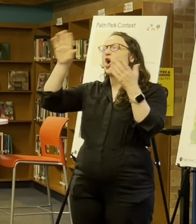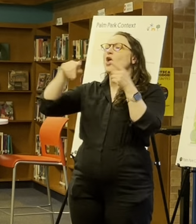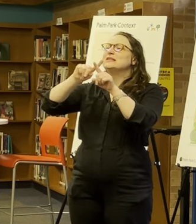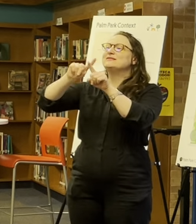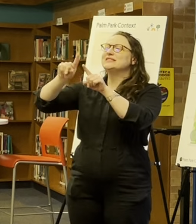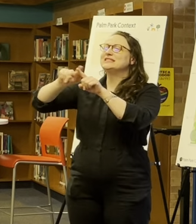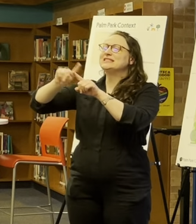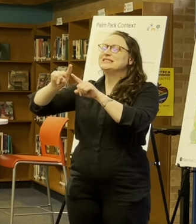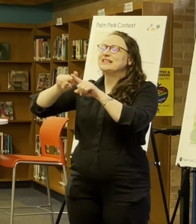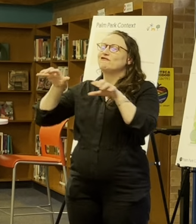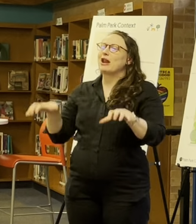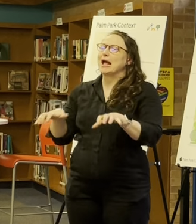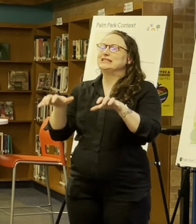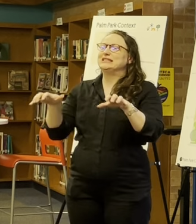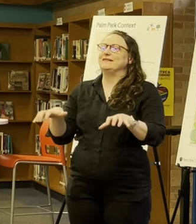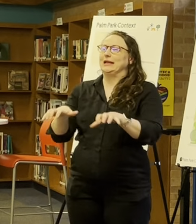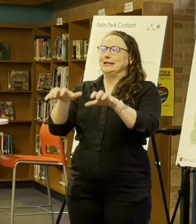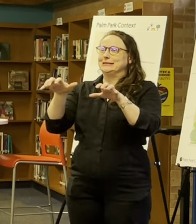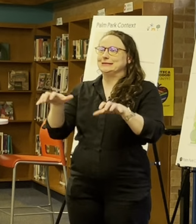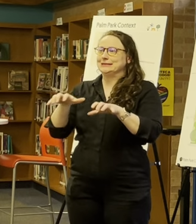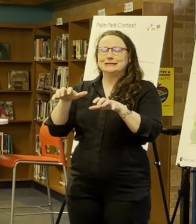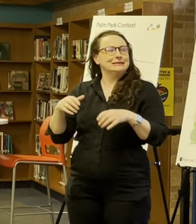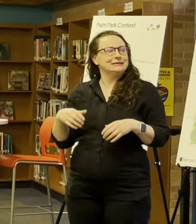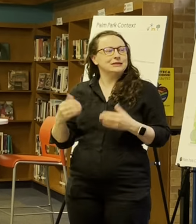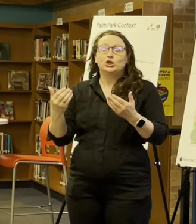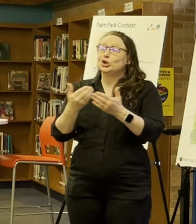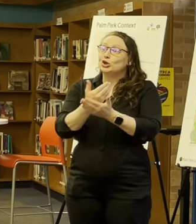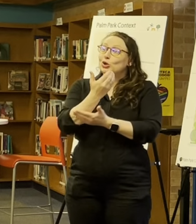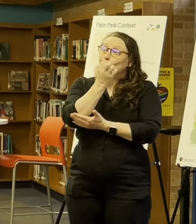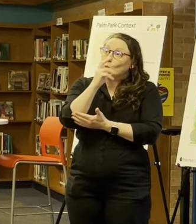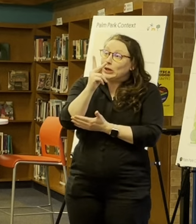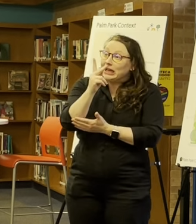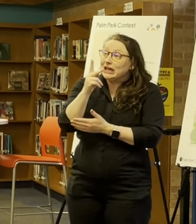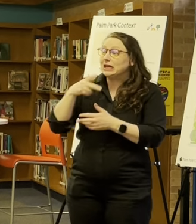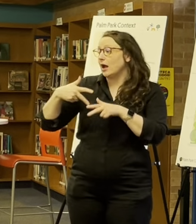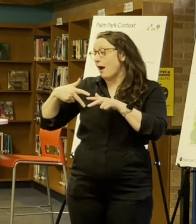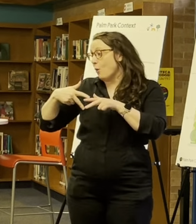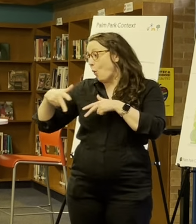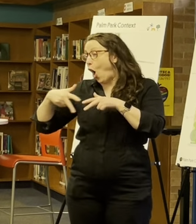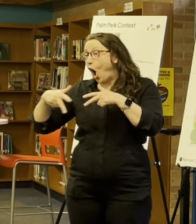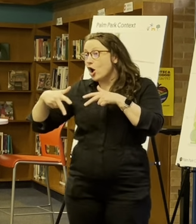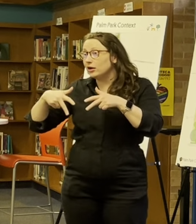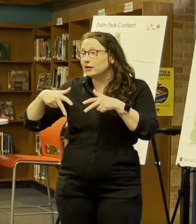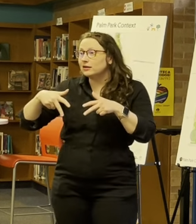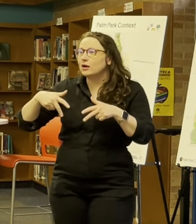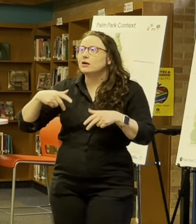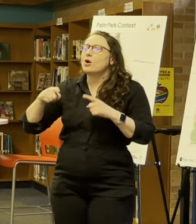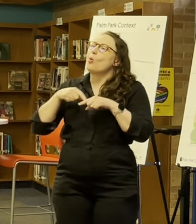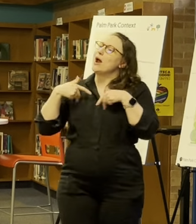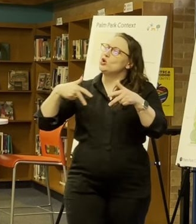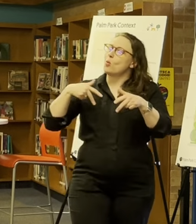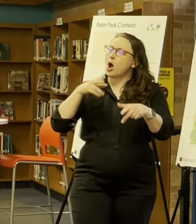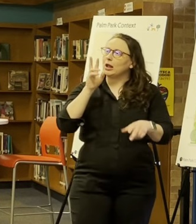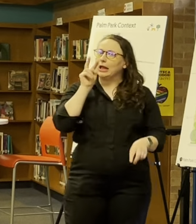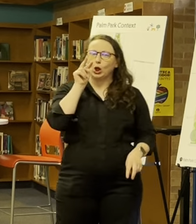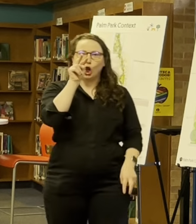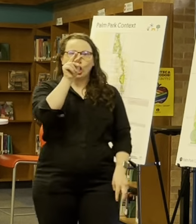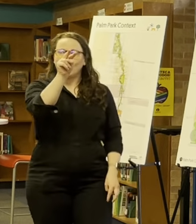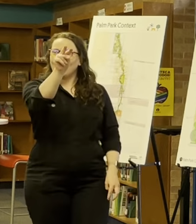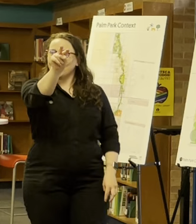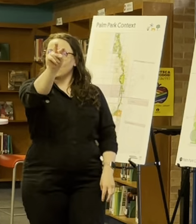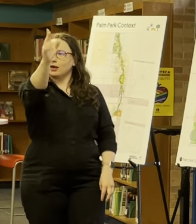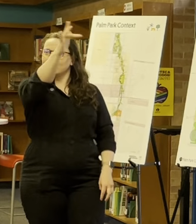from the New Creek landscape with an elevated walk that's going to point your view straight into the middle of Palm